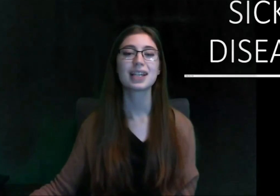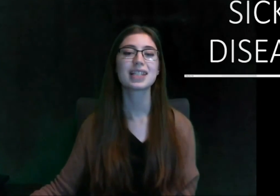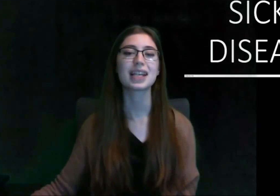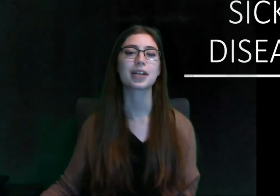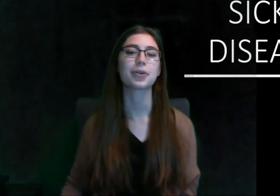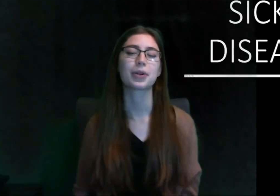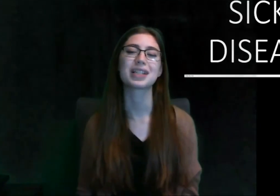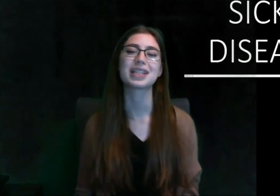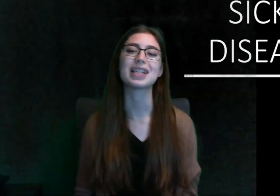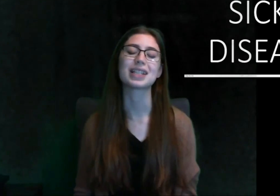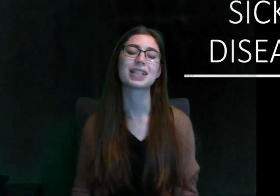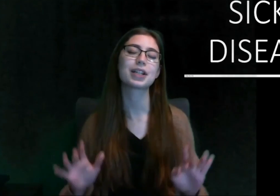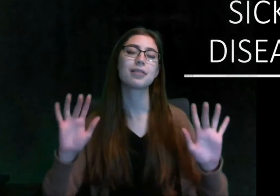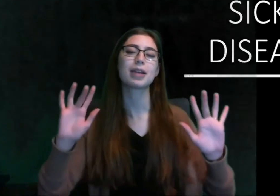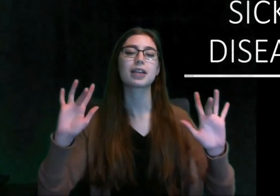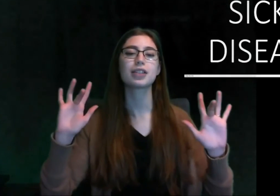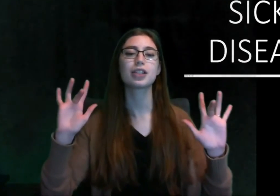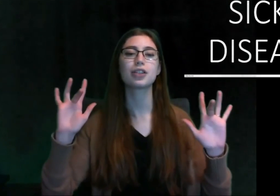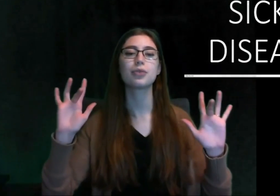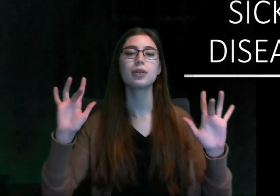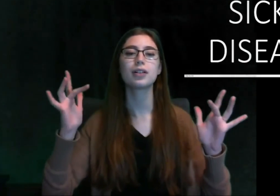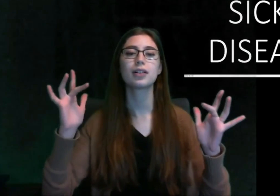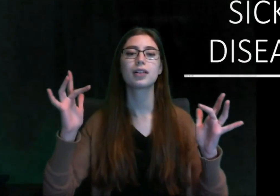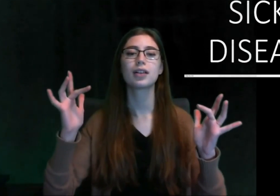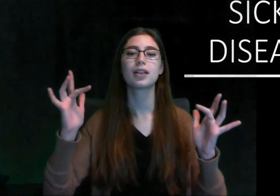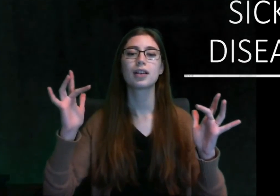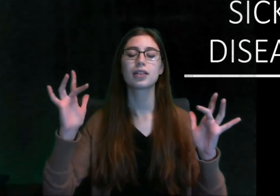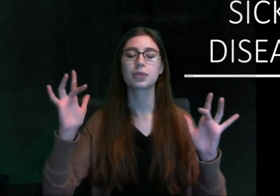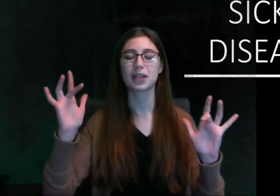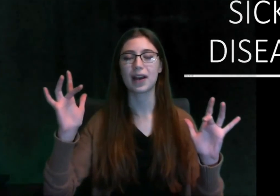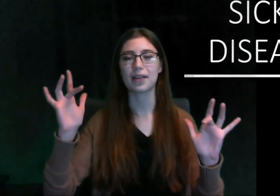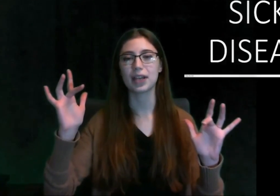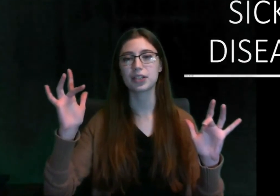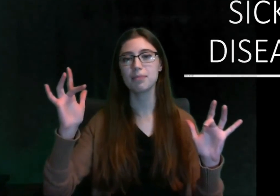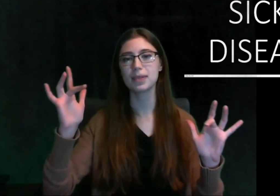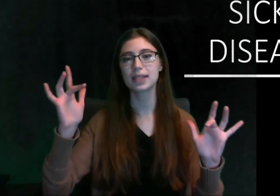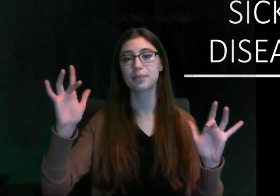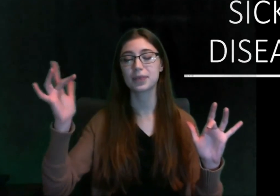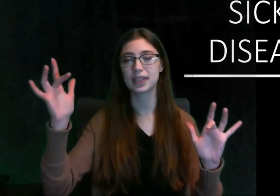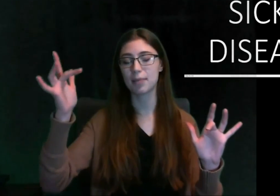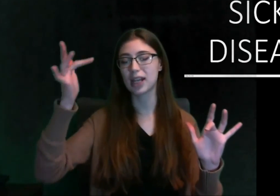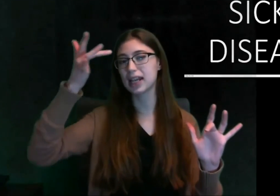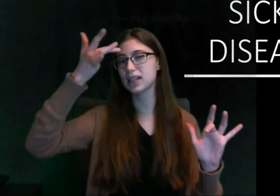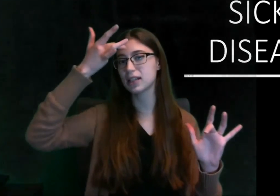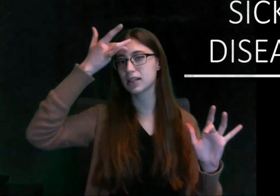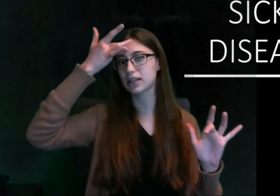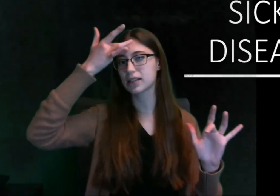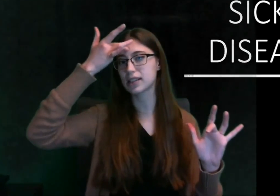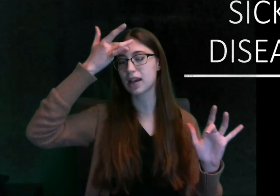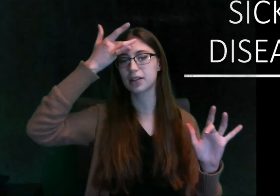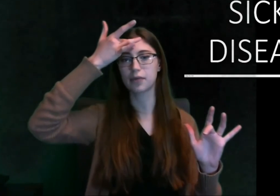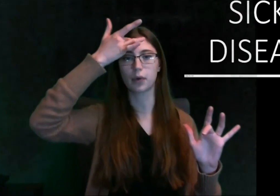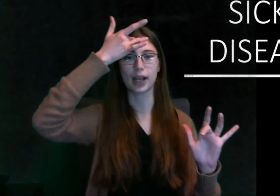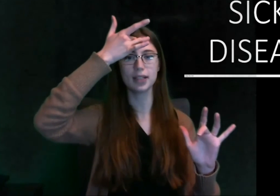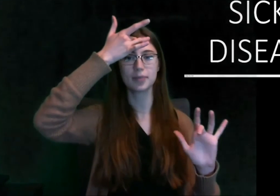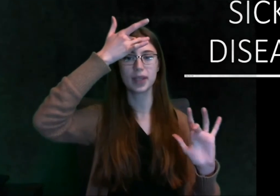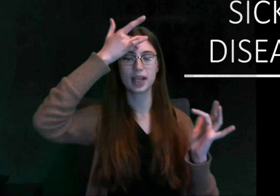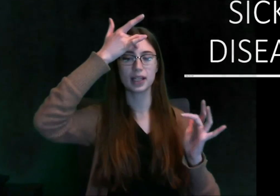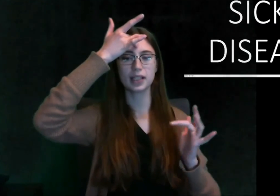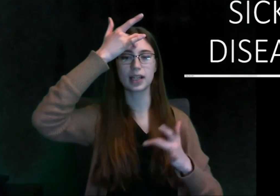Sick or disease, you're going to make 2 25 handshakes. Dominant hand going to set on your forehead, and your non-dominant